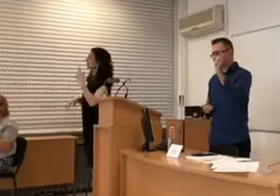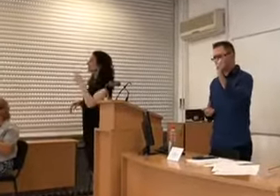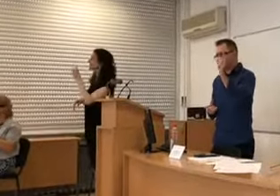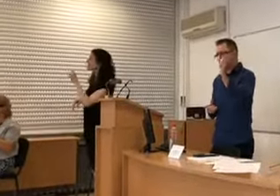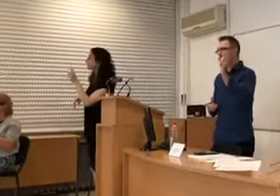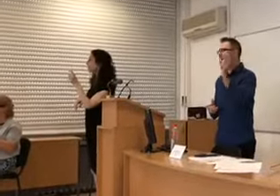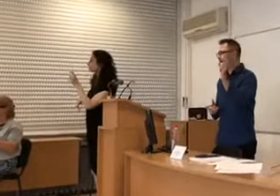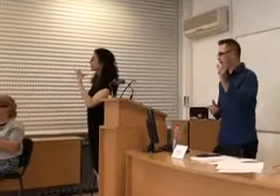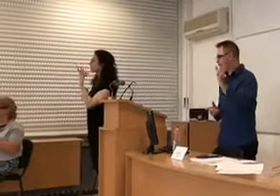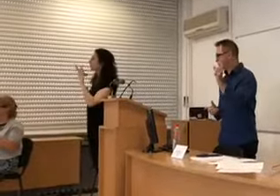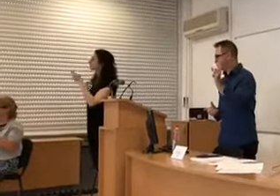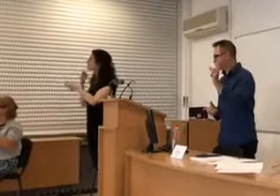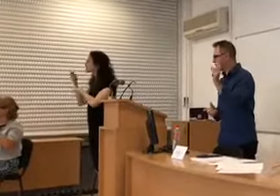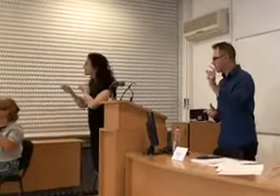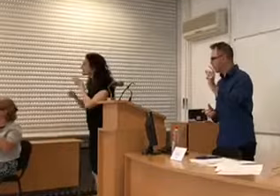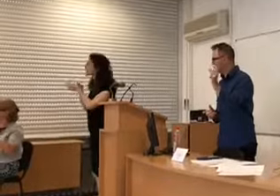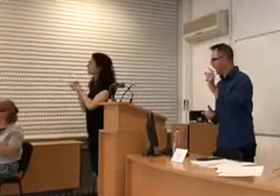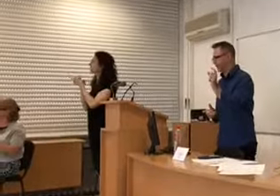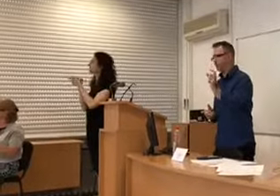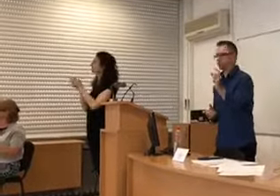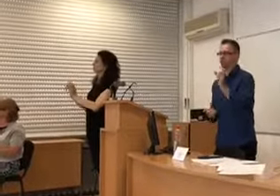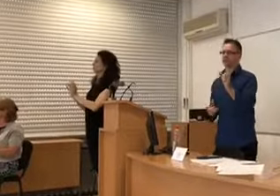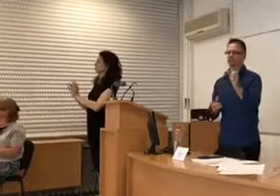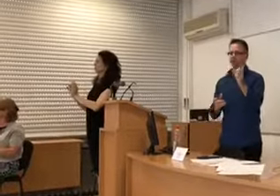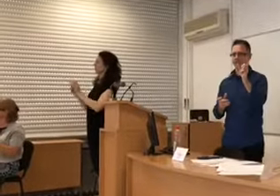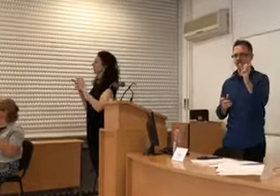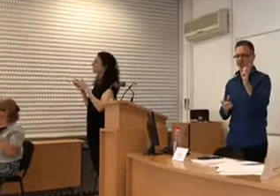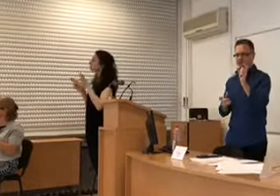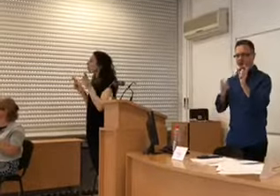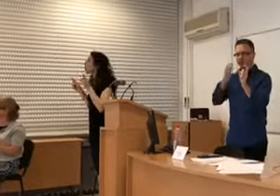these short titles, verbal titles